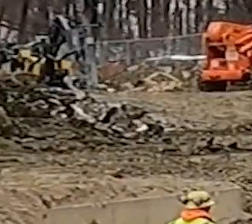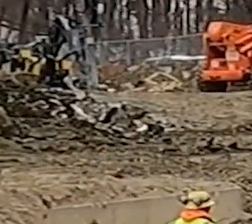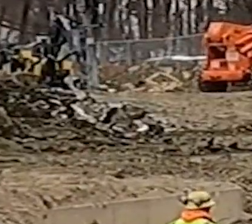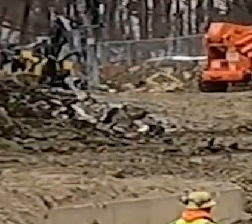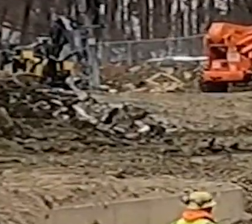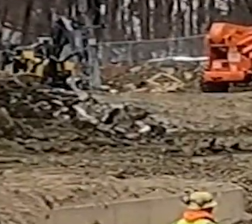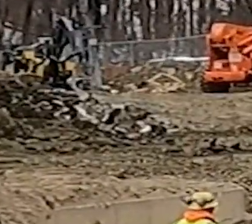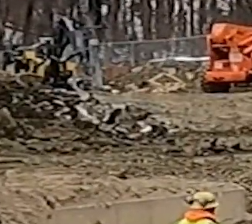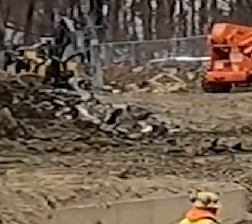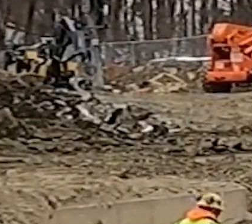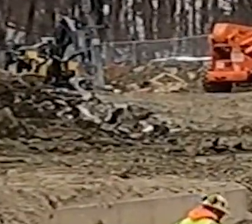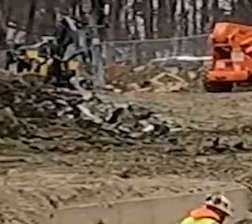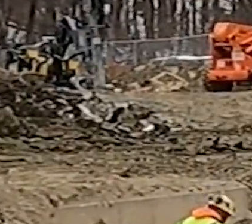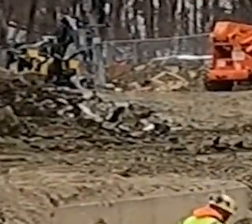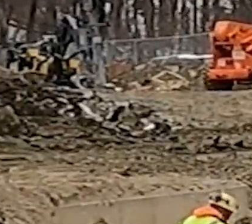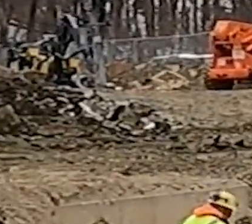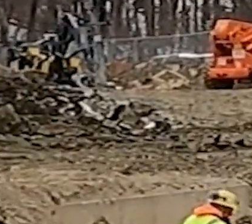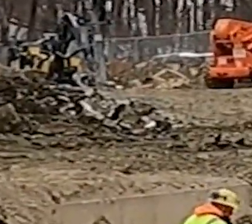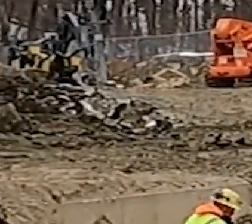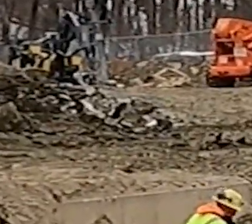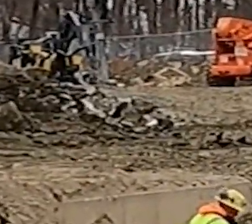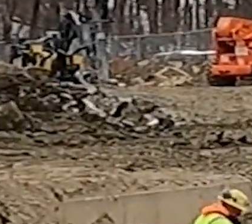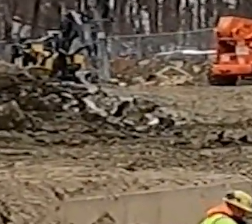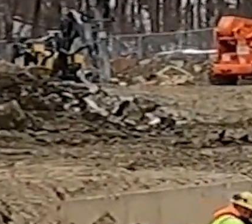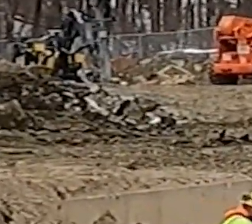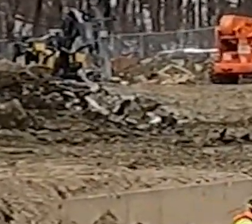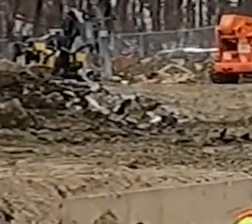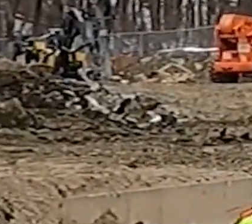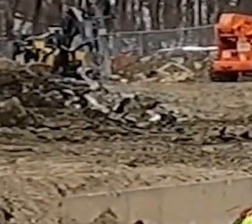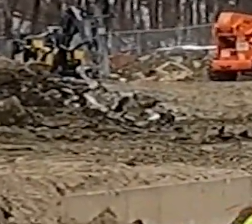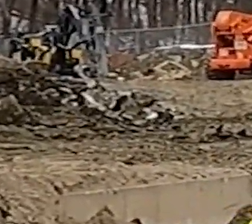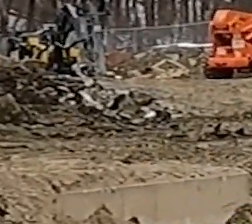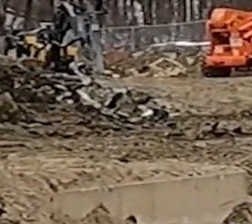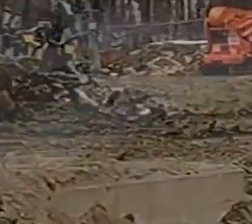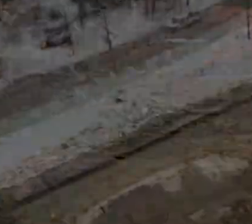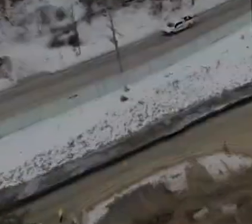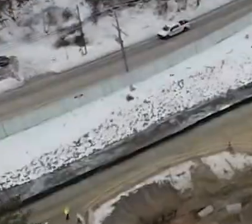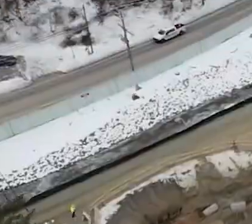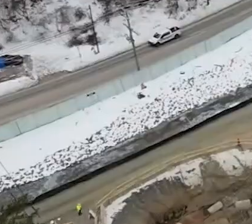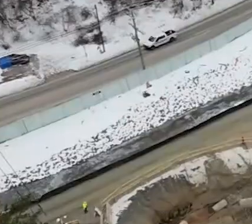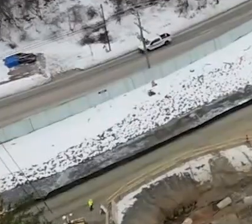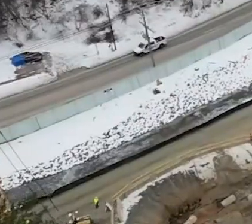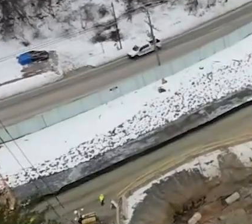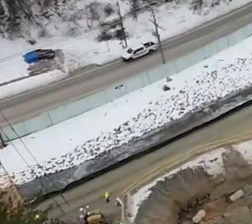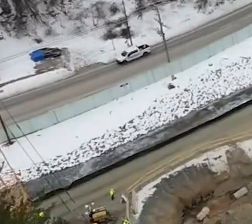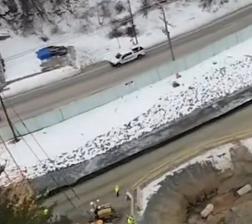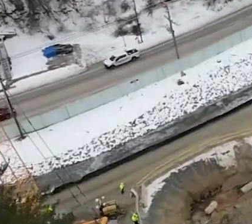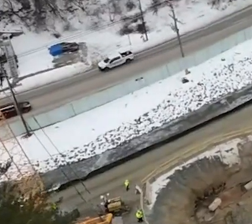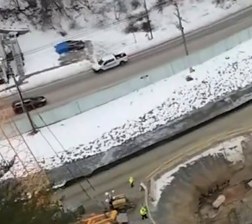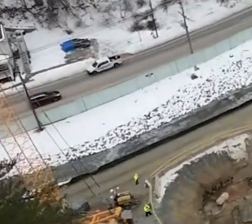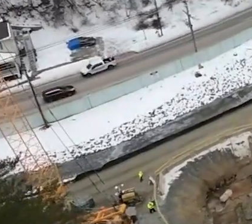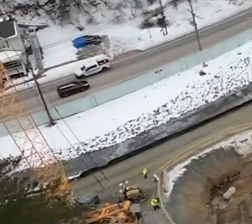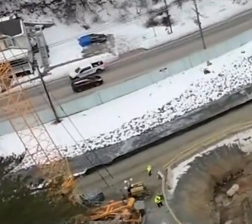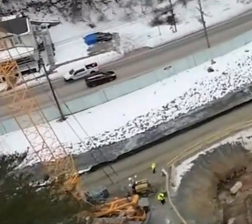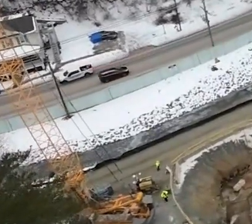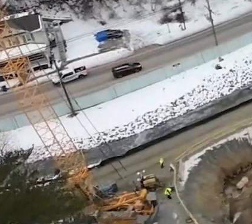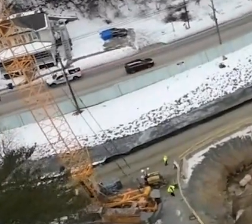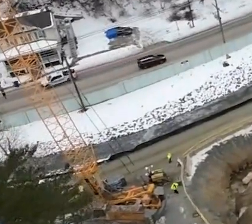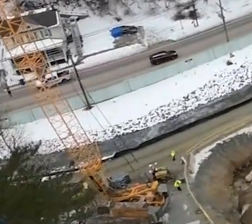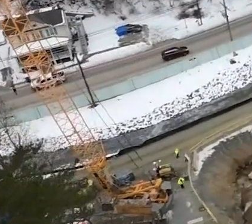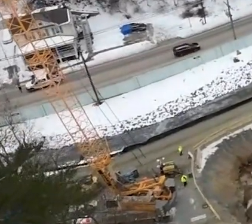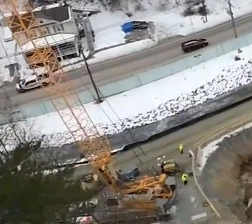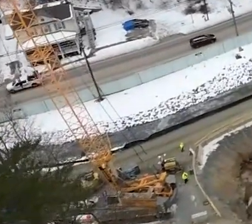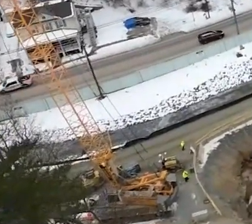Rocky, is scheduled to arrive here in the fall of 2025. It will begin excavation